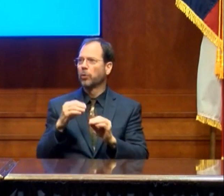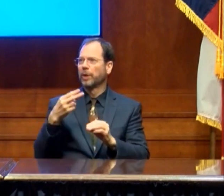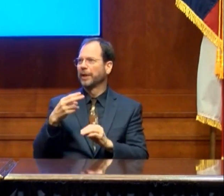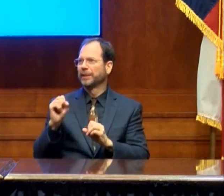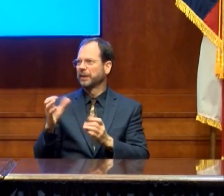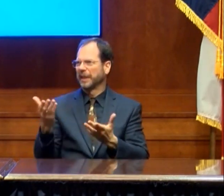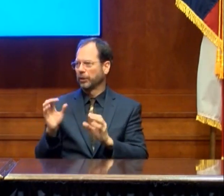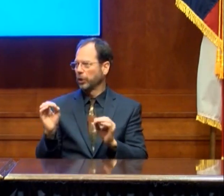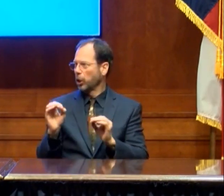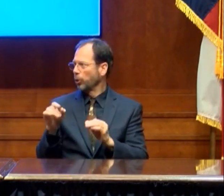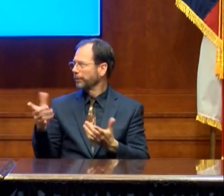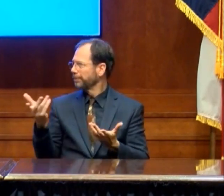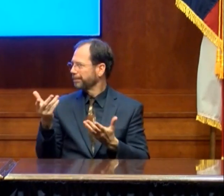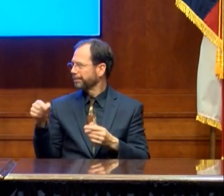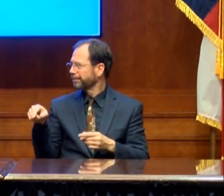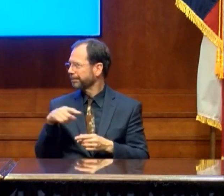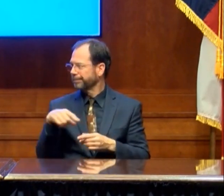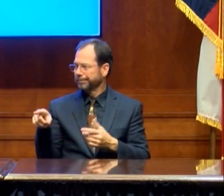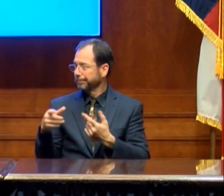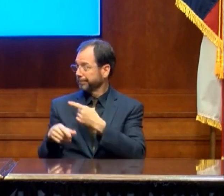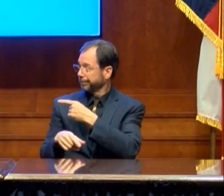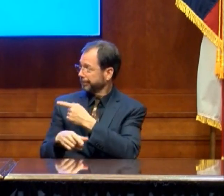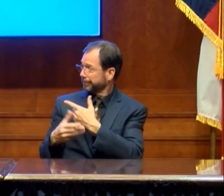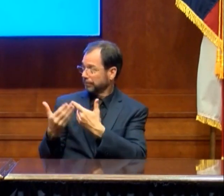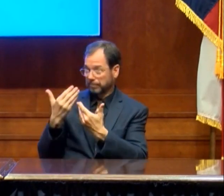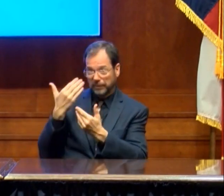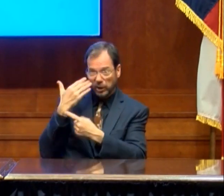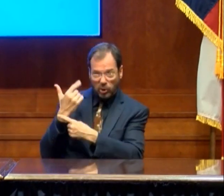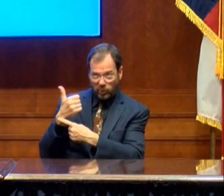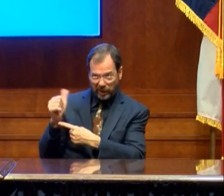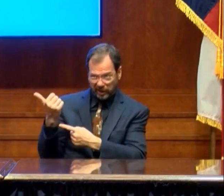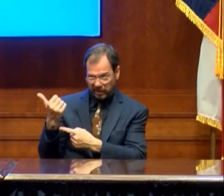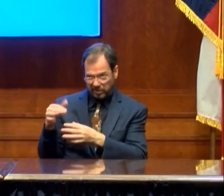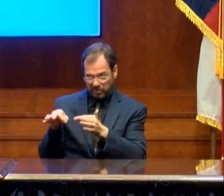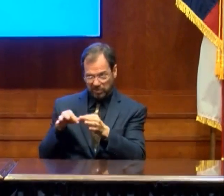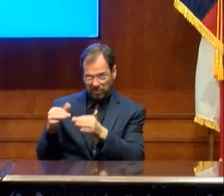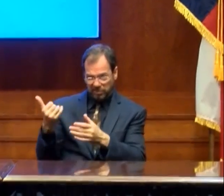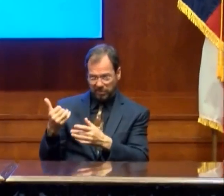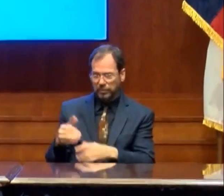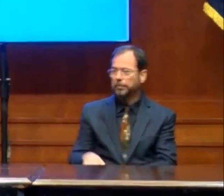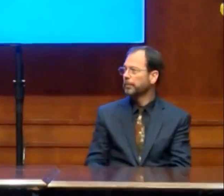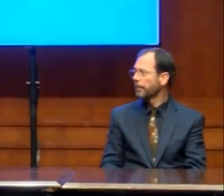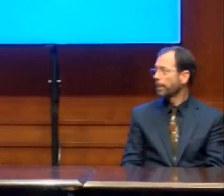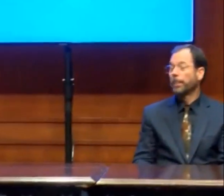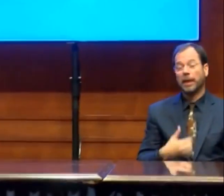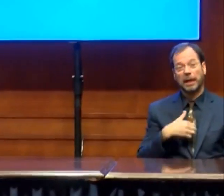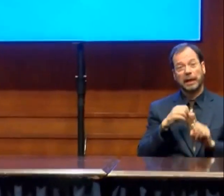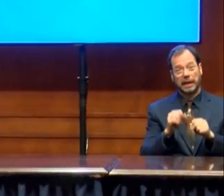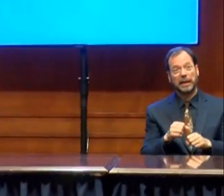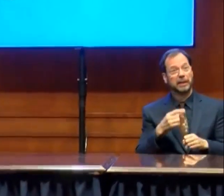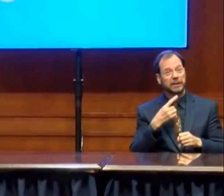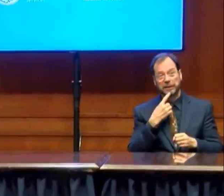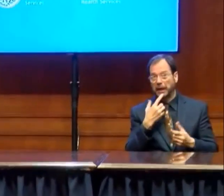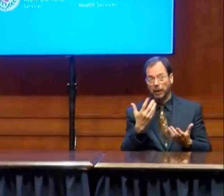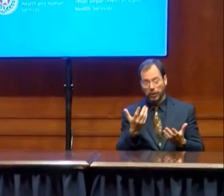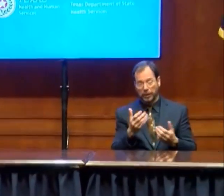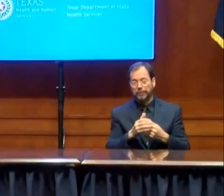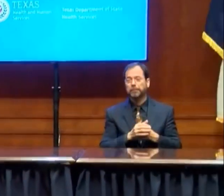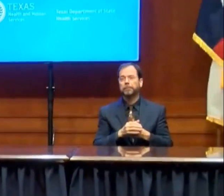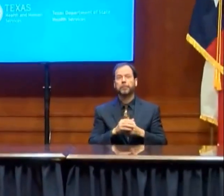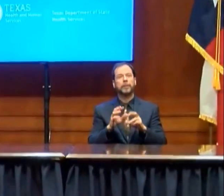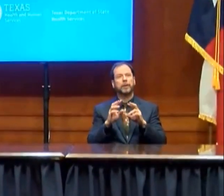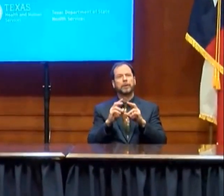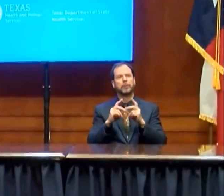have anybody here from HHSC, and I'm not sure what, if anything, you all may know about that. I'll try to come back to it. Well, yes, what I can say about it is